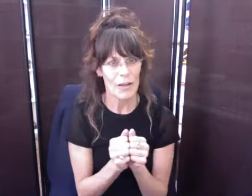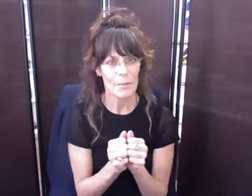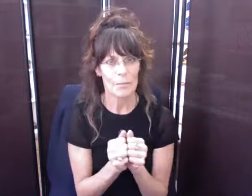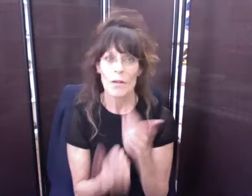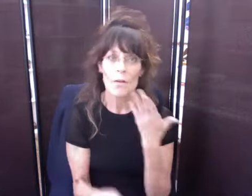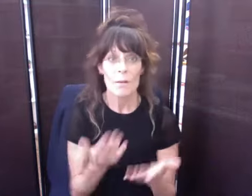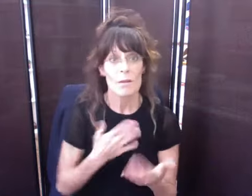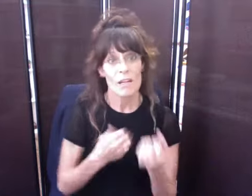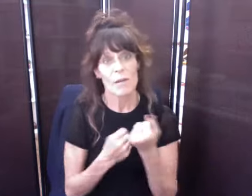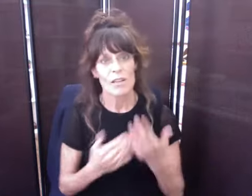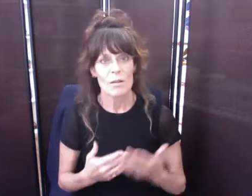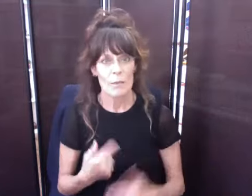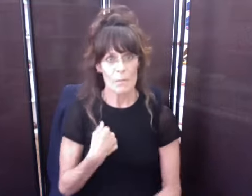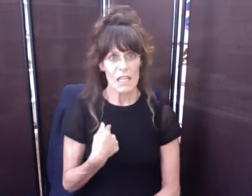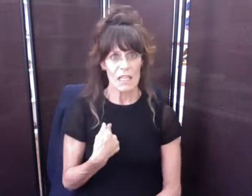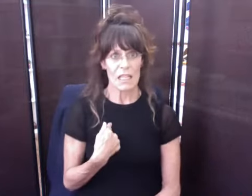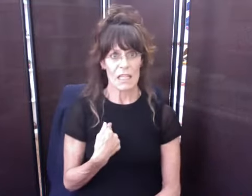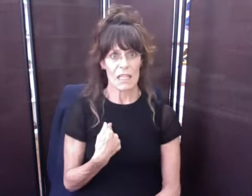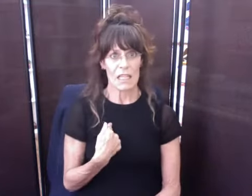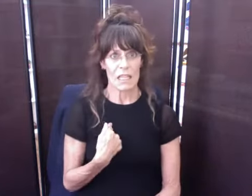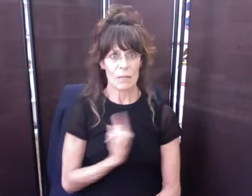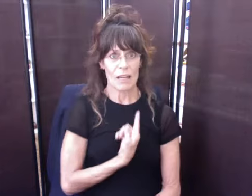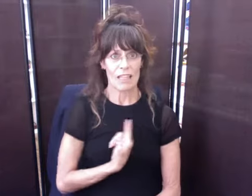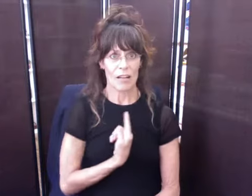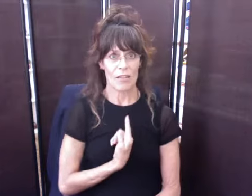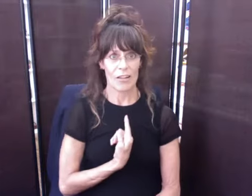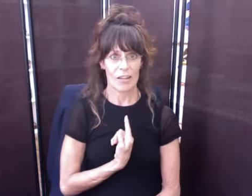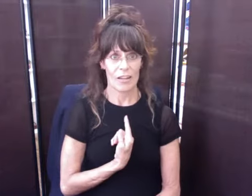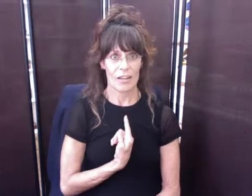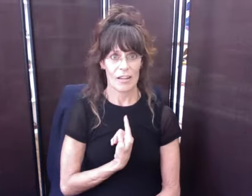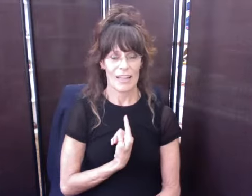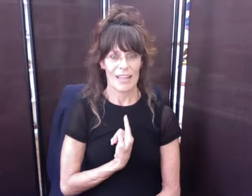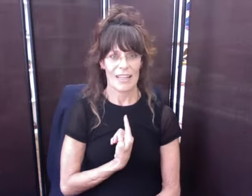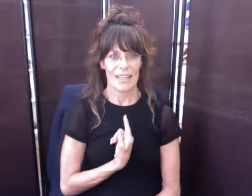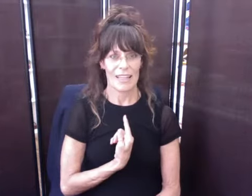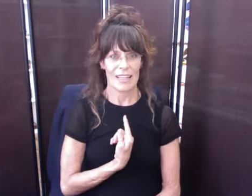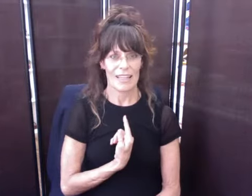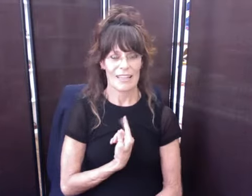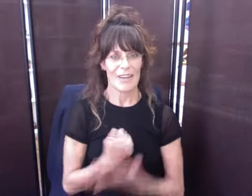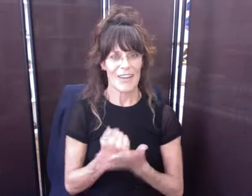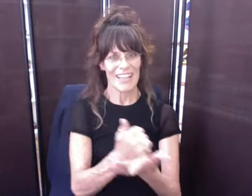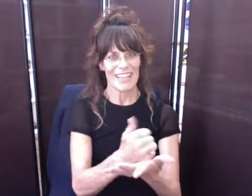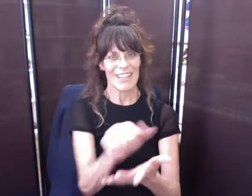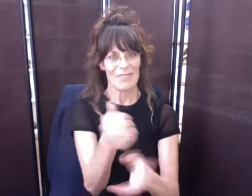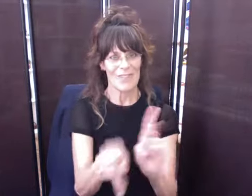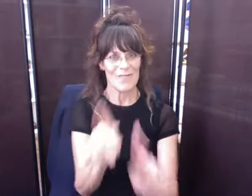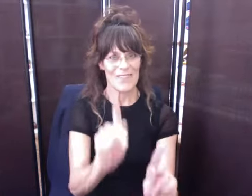sponsor, but it's just me. Now it goes out. It goes out to all these people that I've harmed and